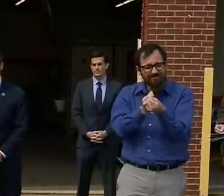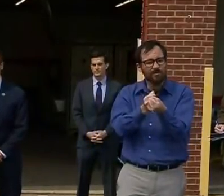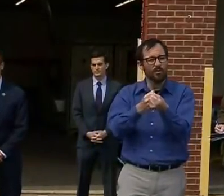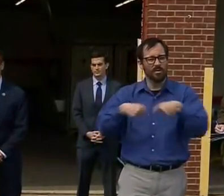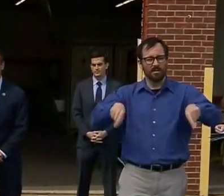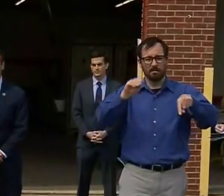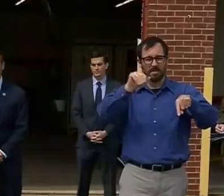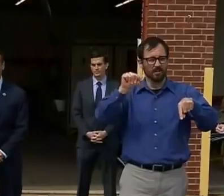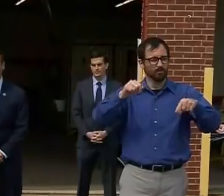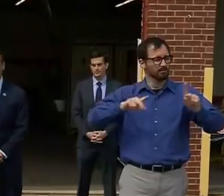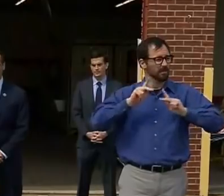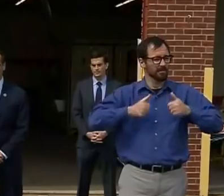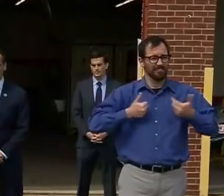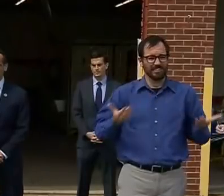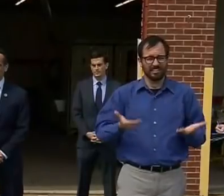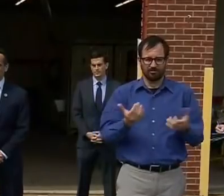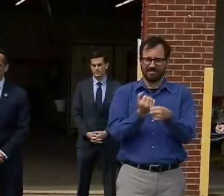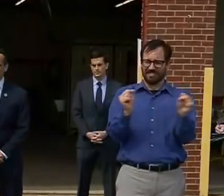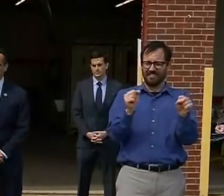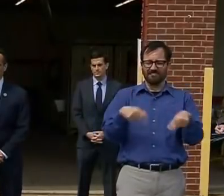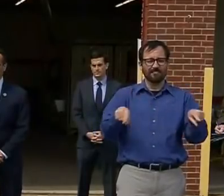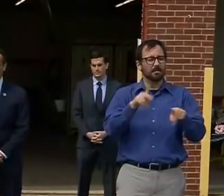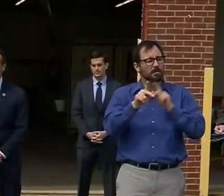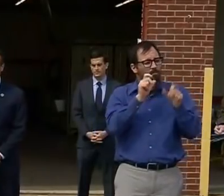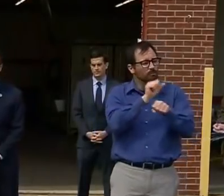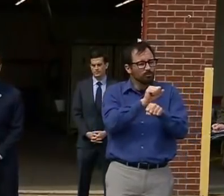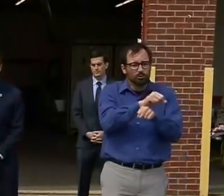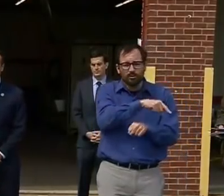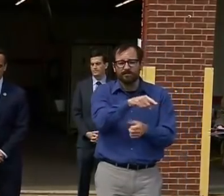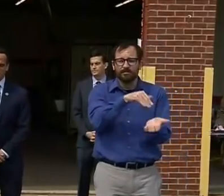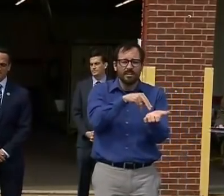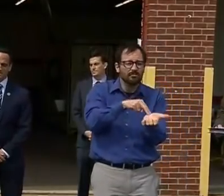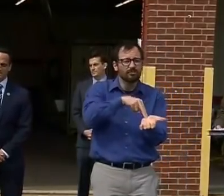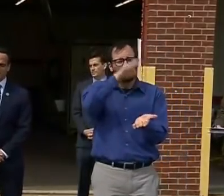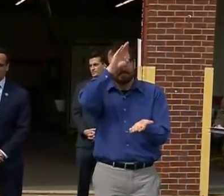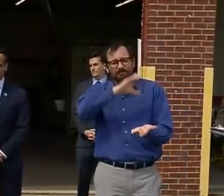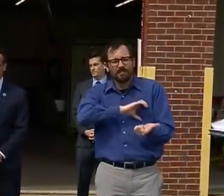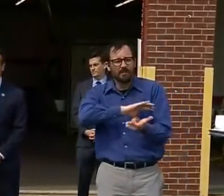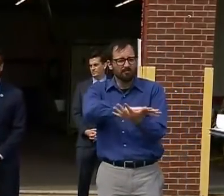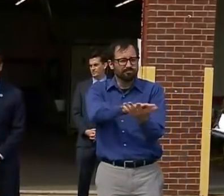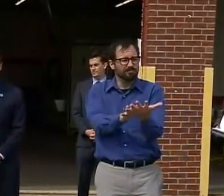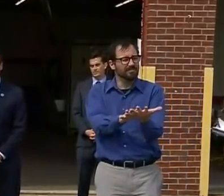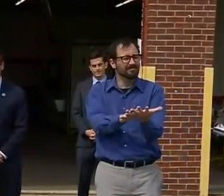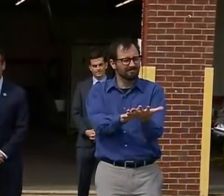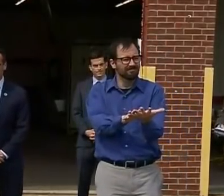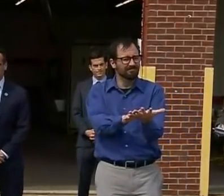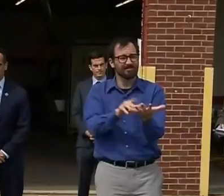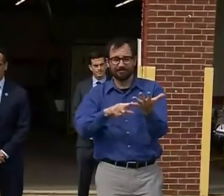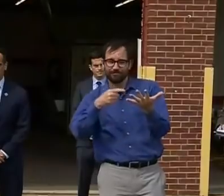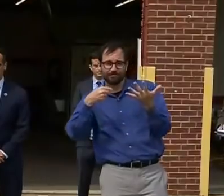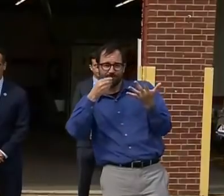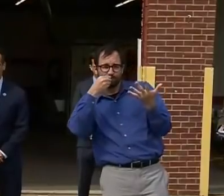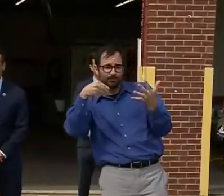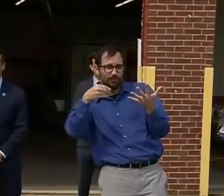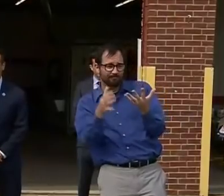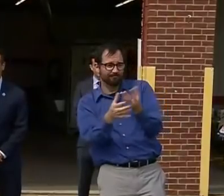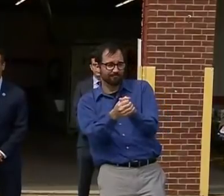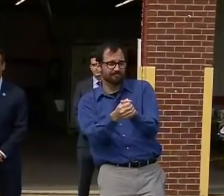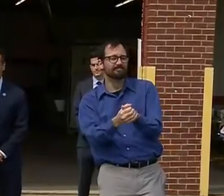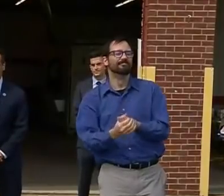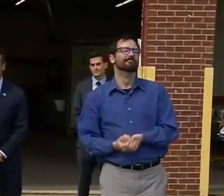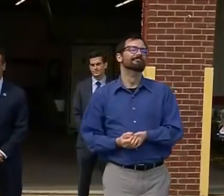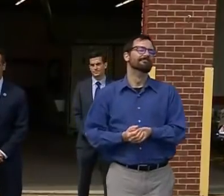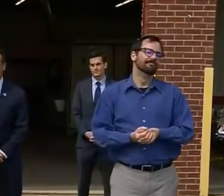surge, we continue to chase more personal protective equipment, and we're working as hard as we can to make sure we have enough